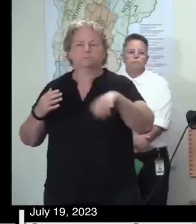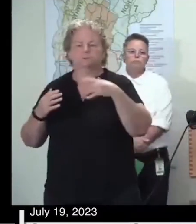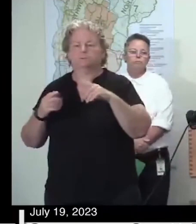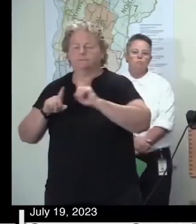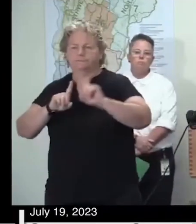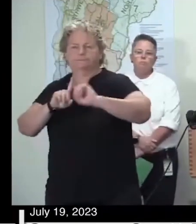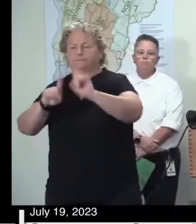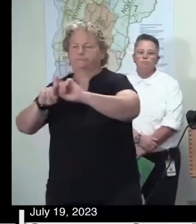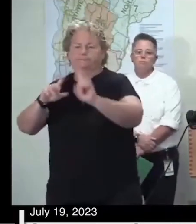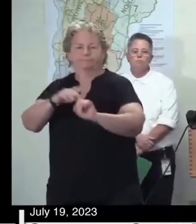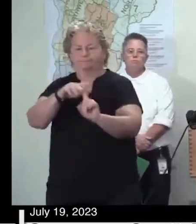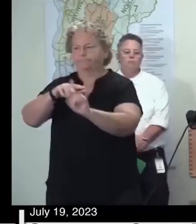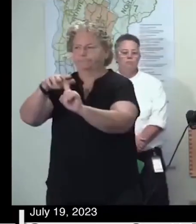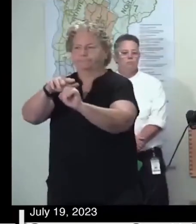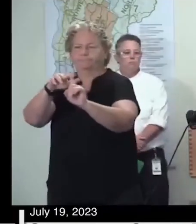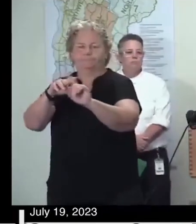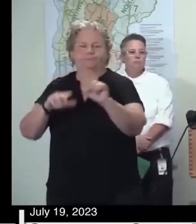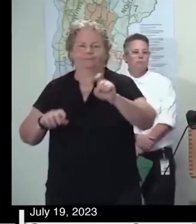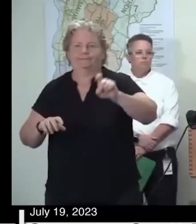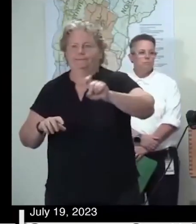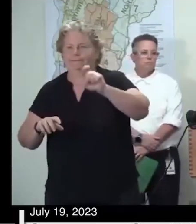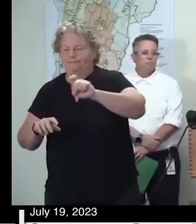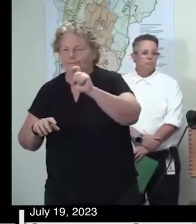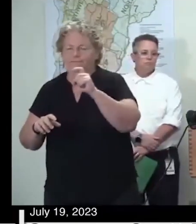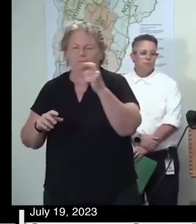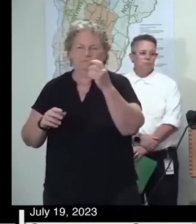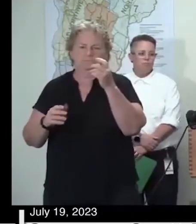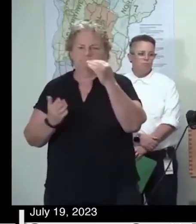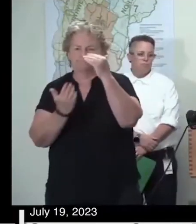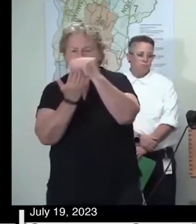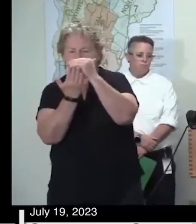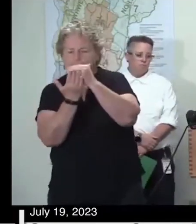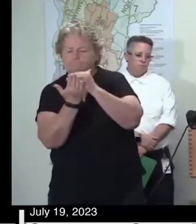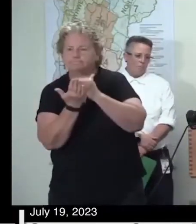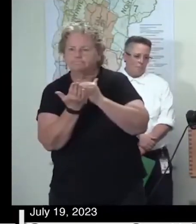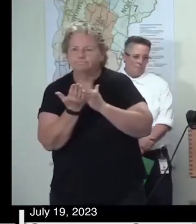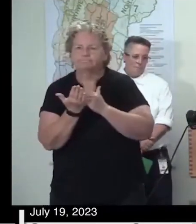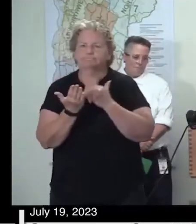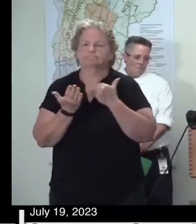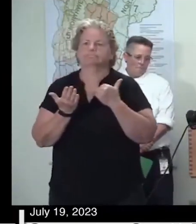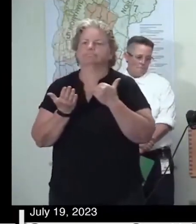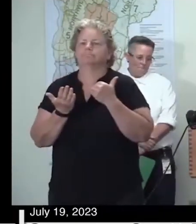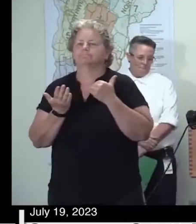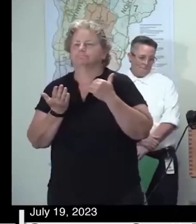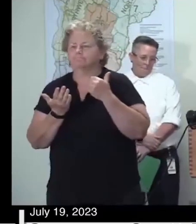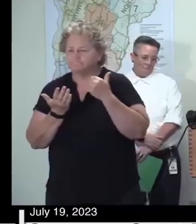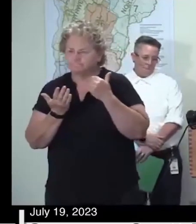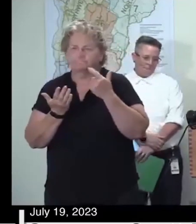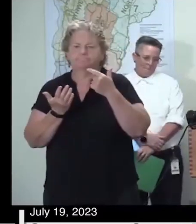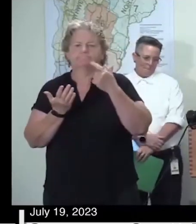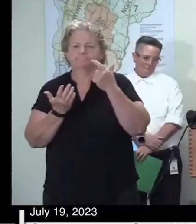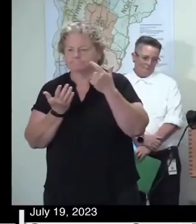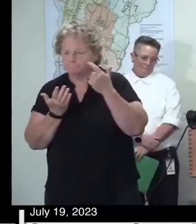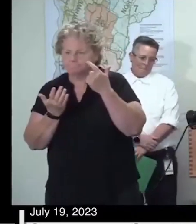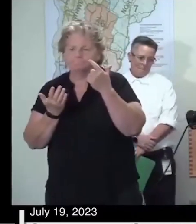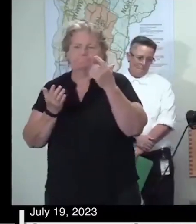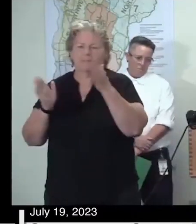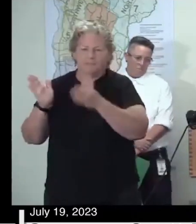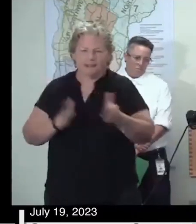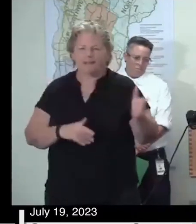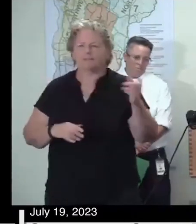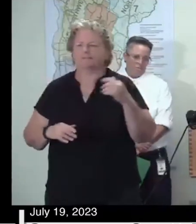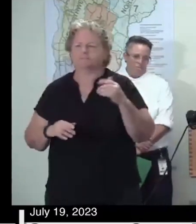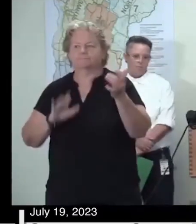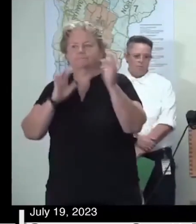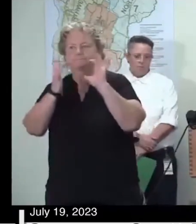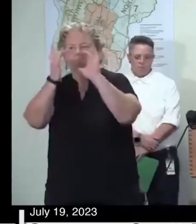to make sure Vermont businesses can survive, and we're working with our congressional delegation on that as well. But